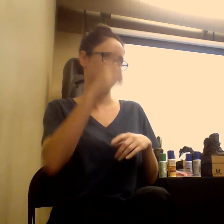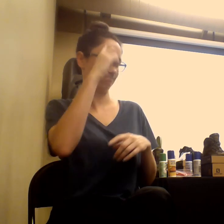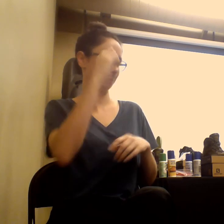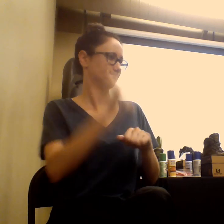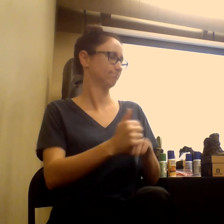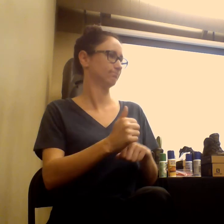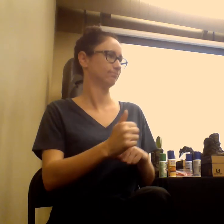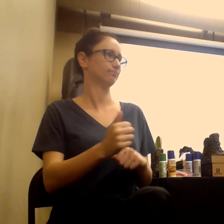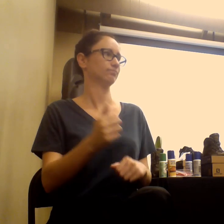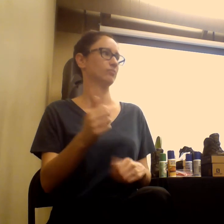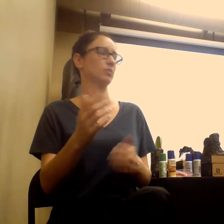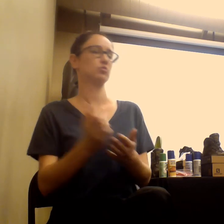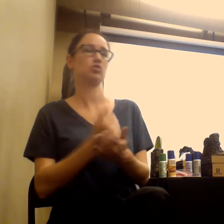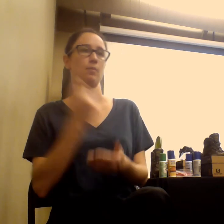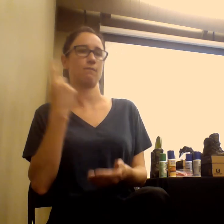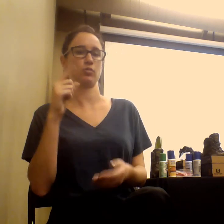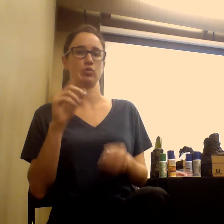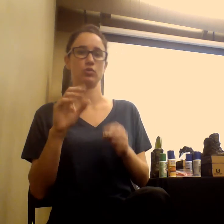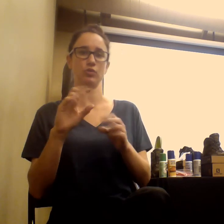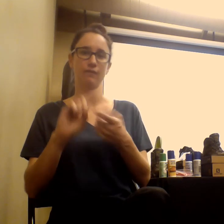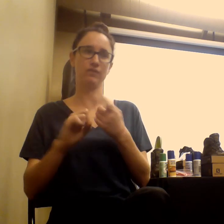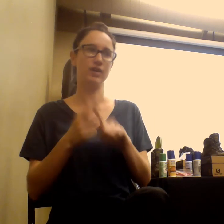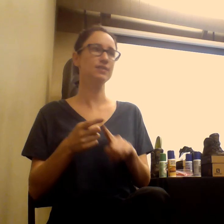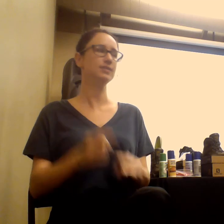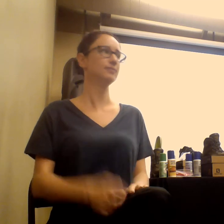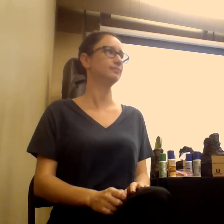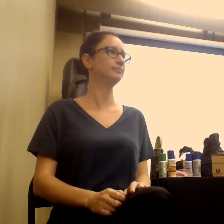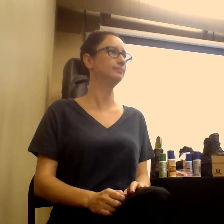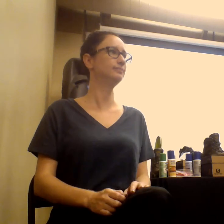It'll be great as you leave, and I'll be up here if you have more